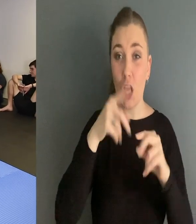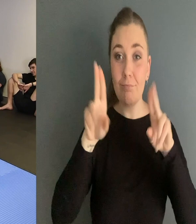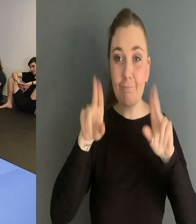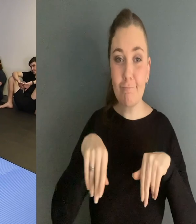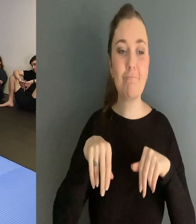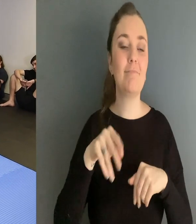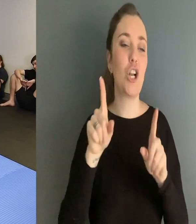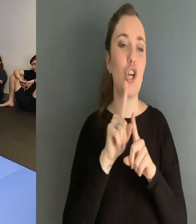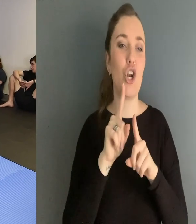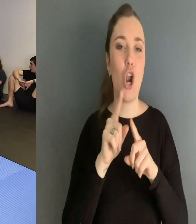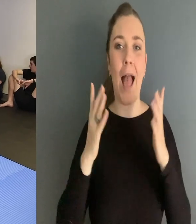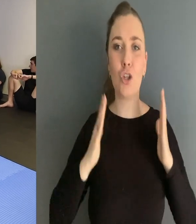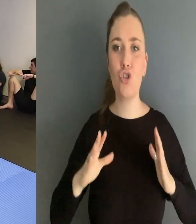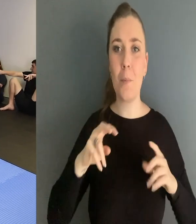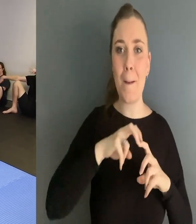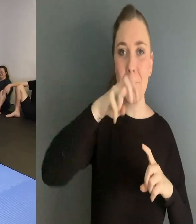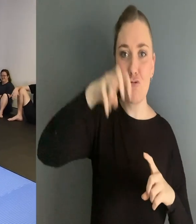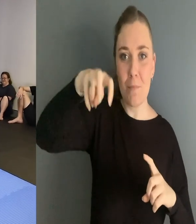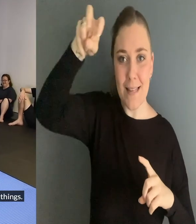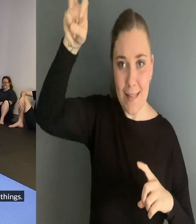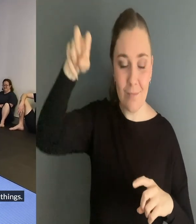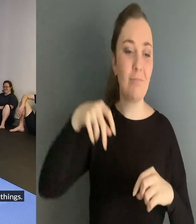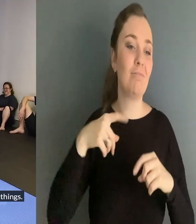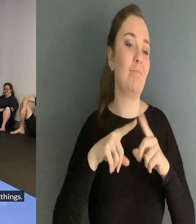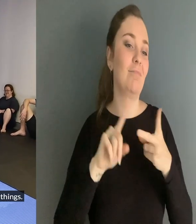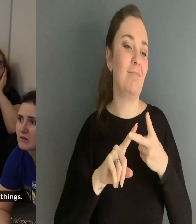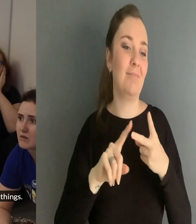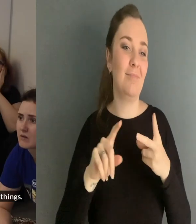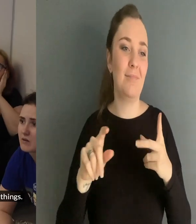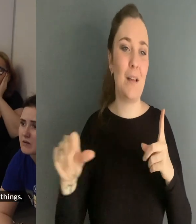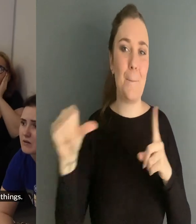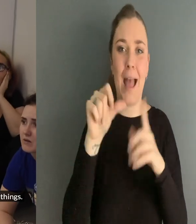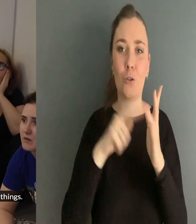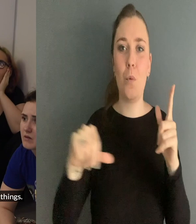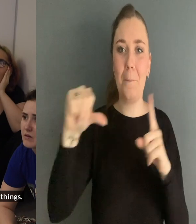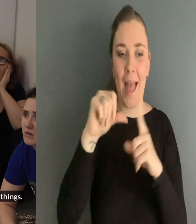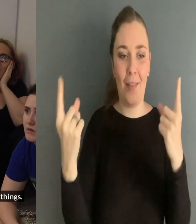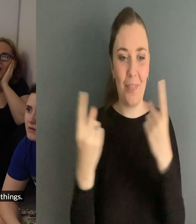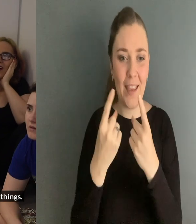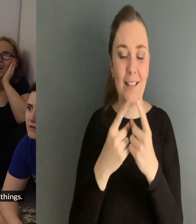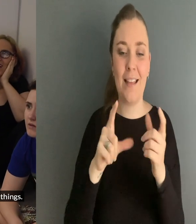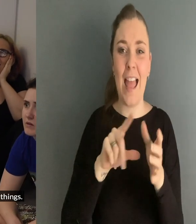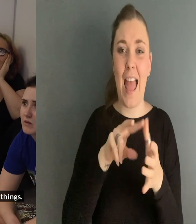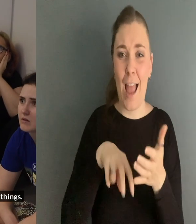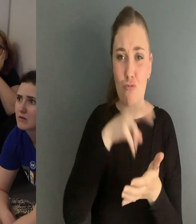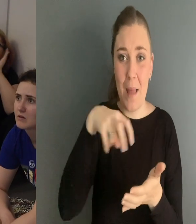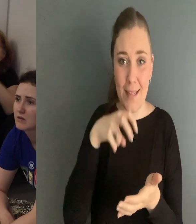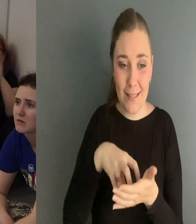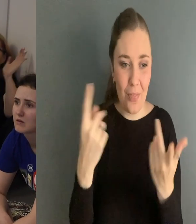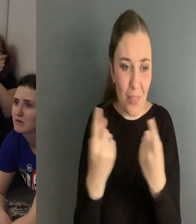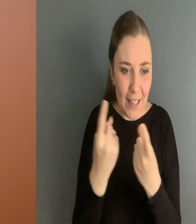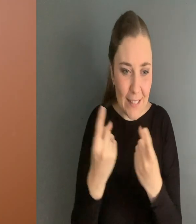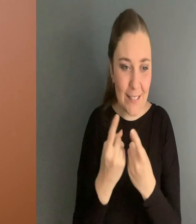human human pyramids and you know back-to-back things and acrobat things and